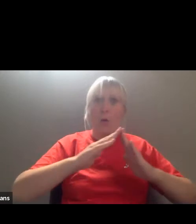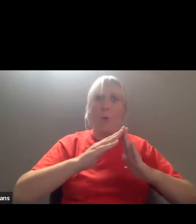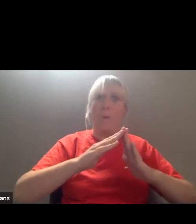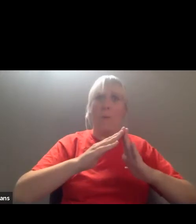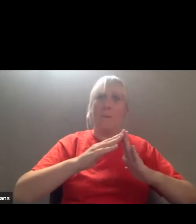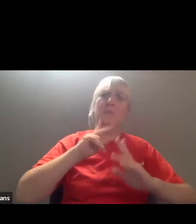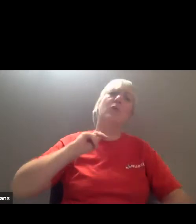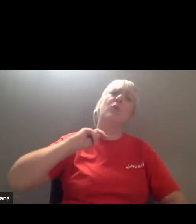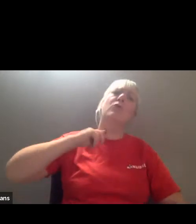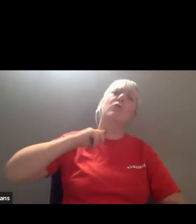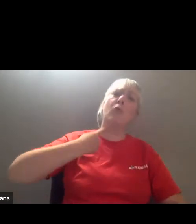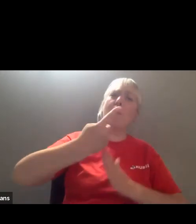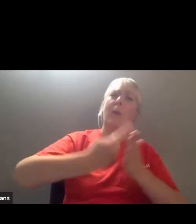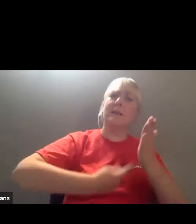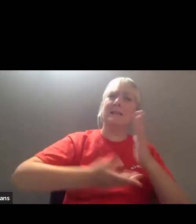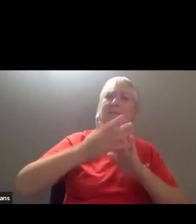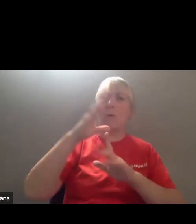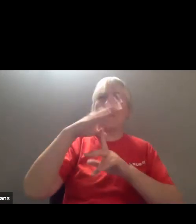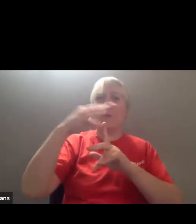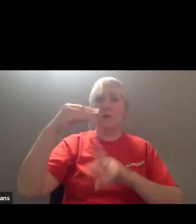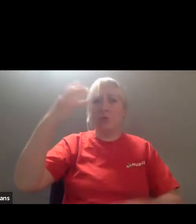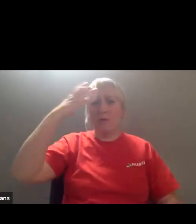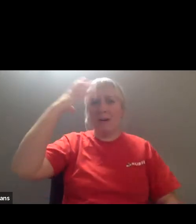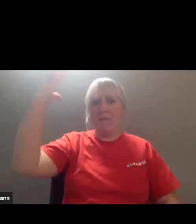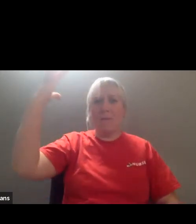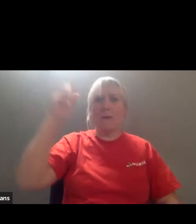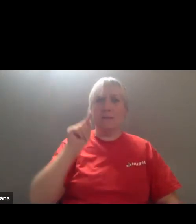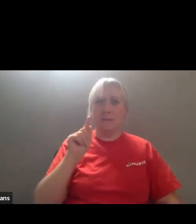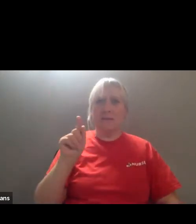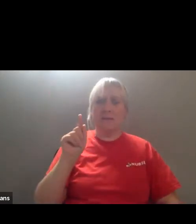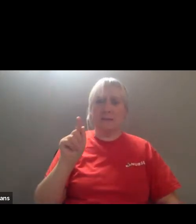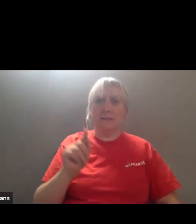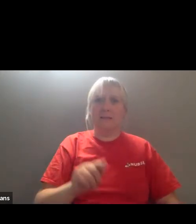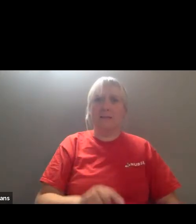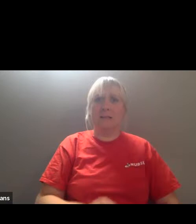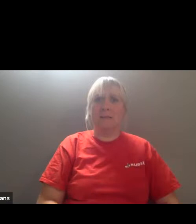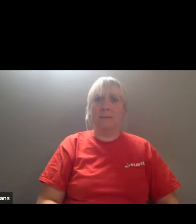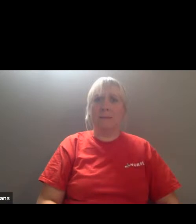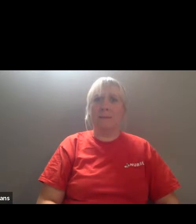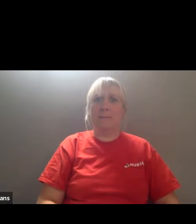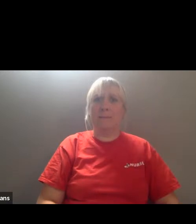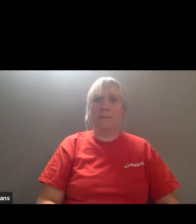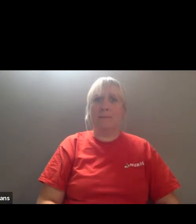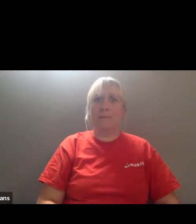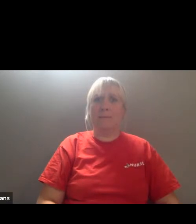Tory government are being felt across Britain. And